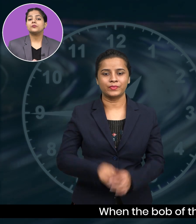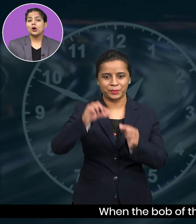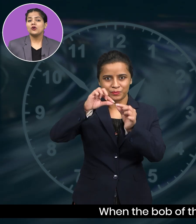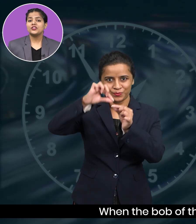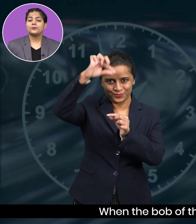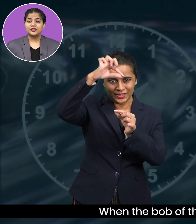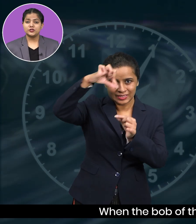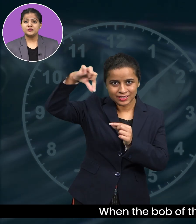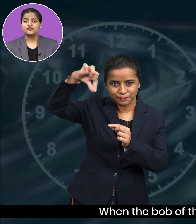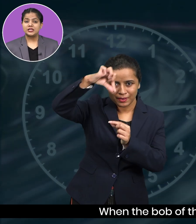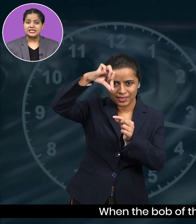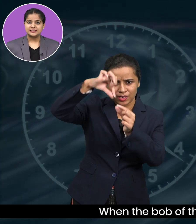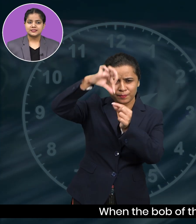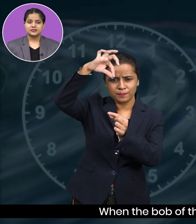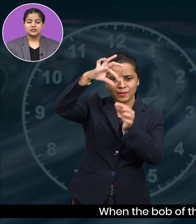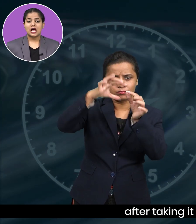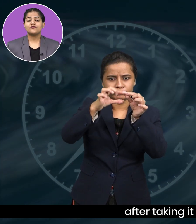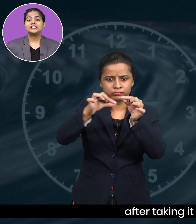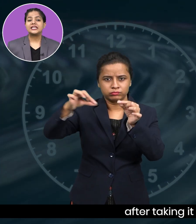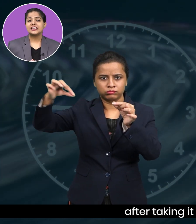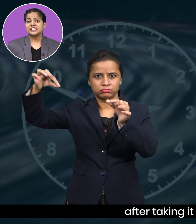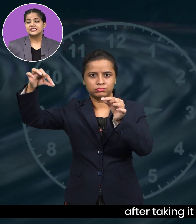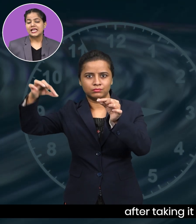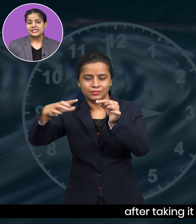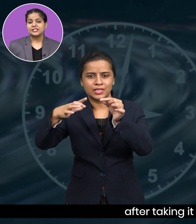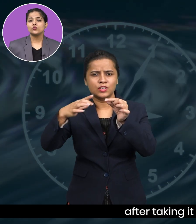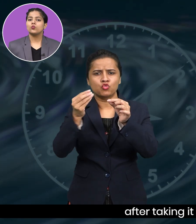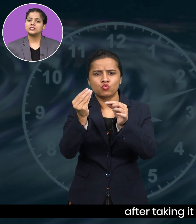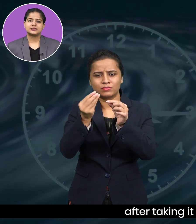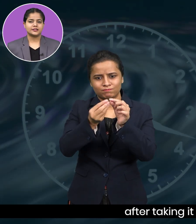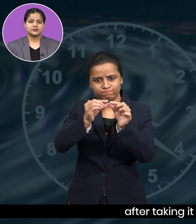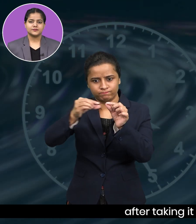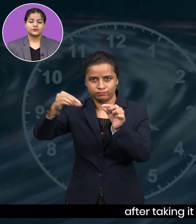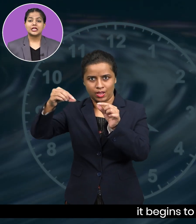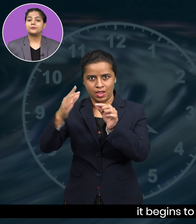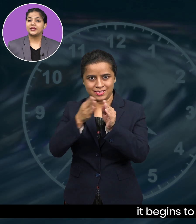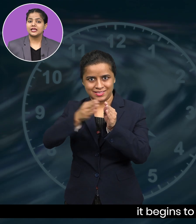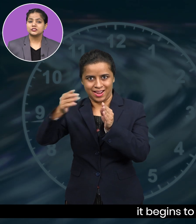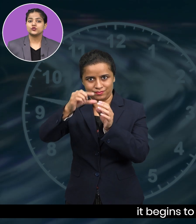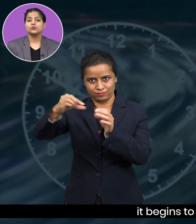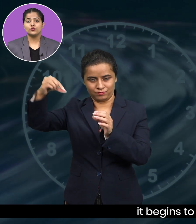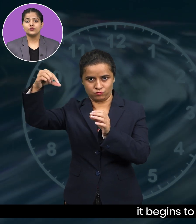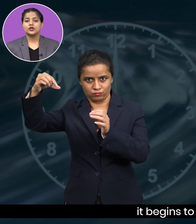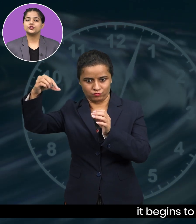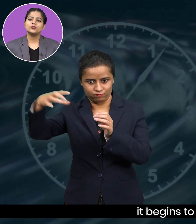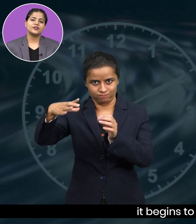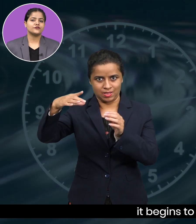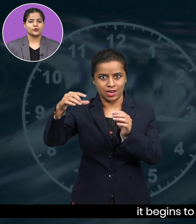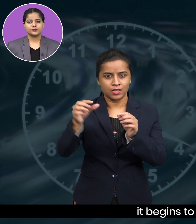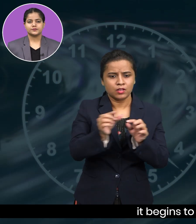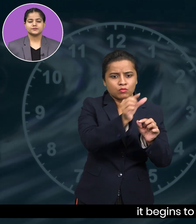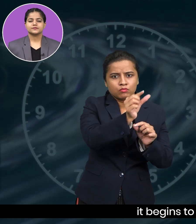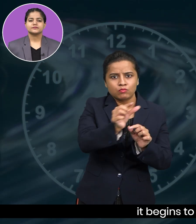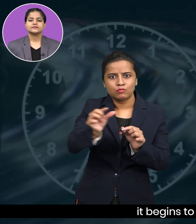When the bob of the pendulum is released, after taking it slightly to one side, it begins to move to and